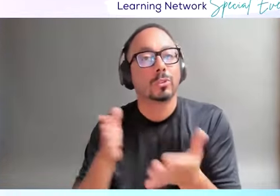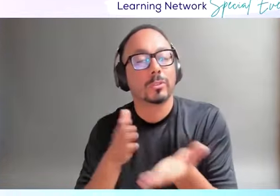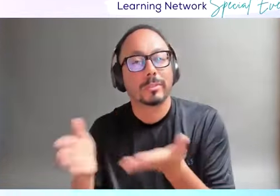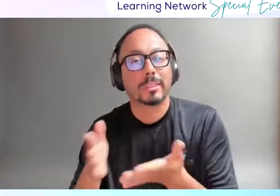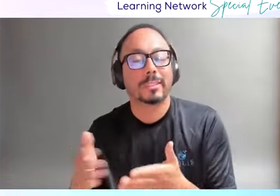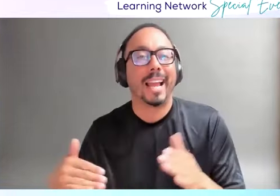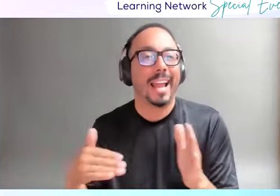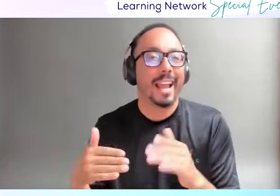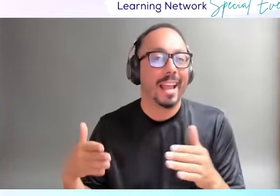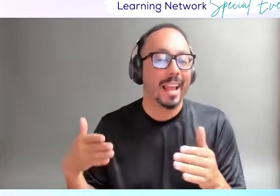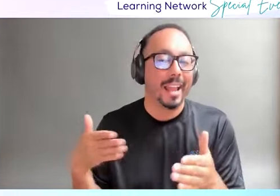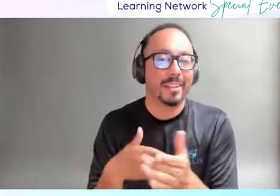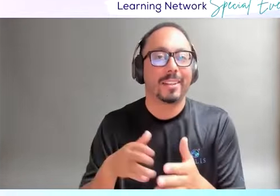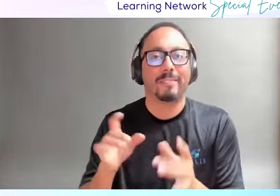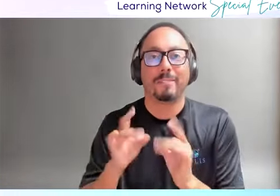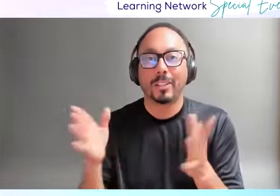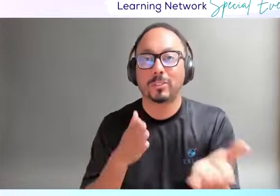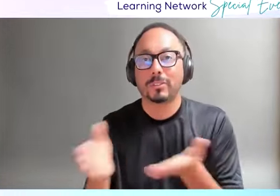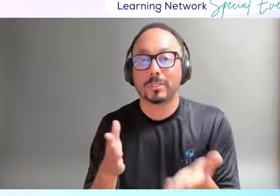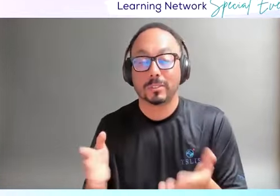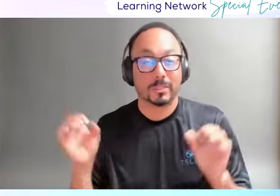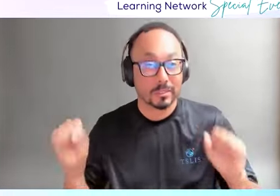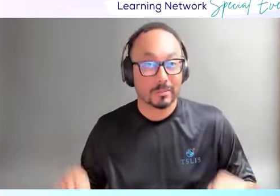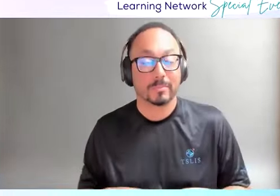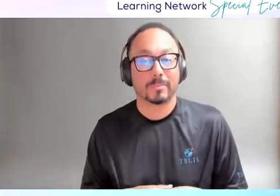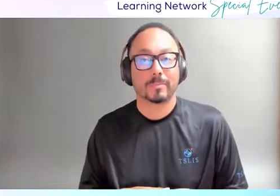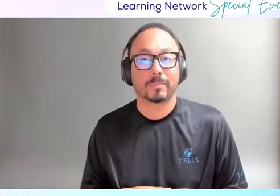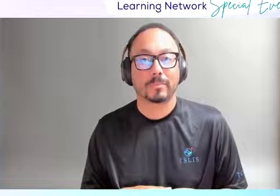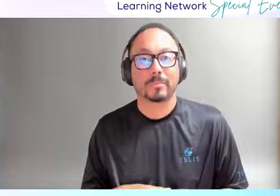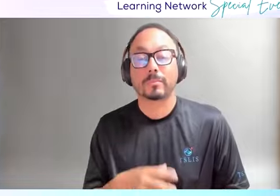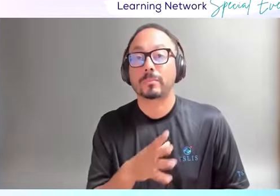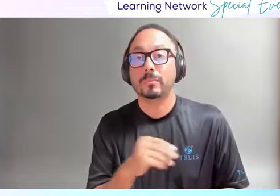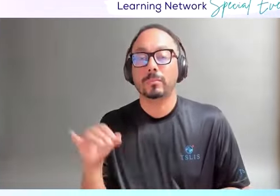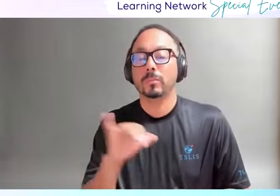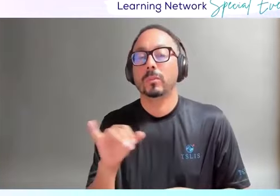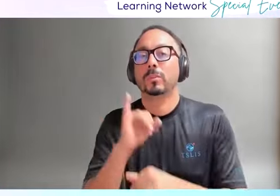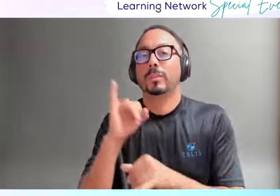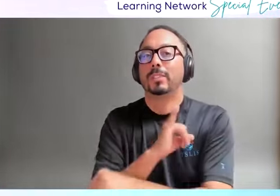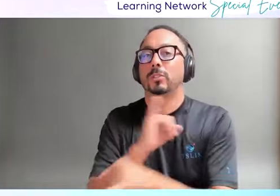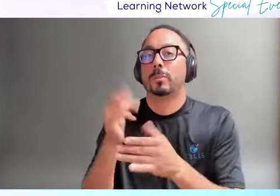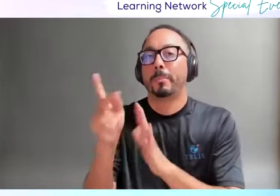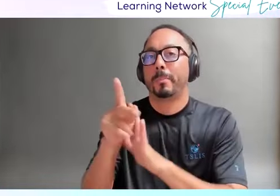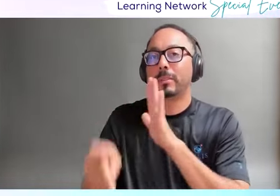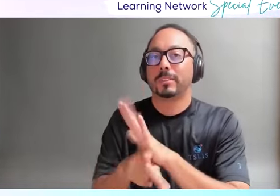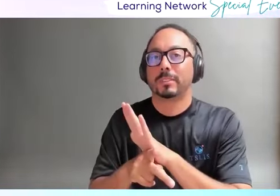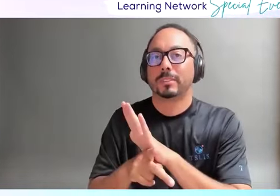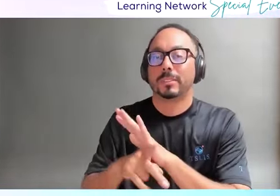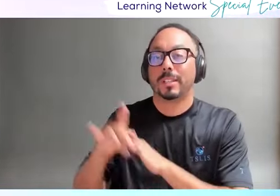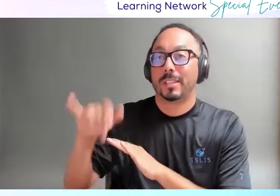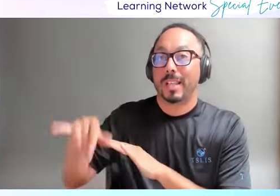in as well, you know, the impacts of institutional policies that were stigmatizing. But it led